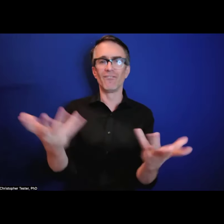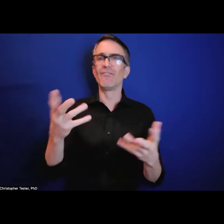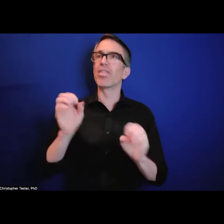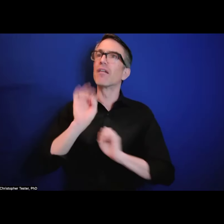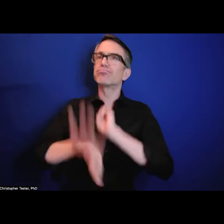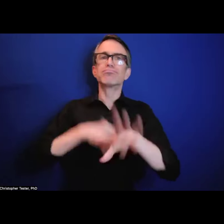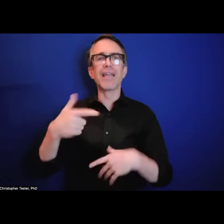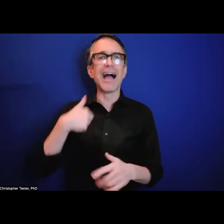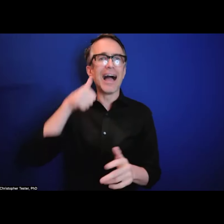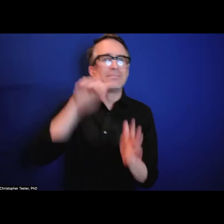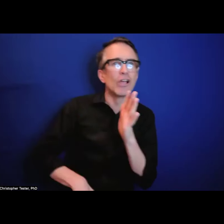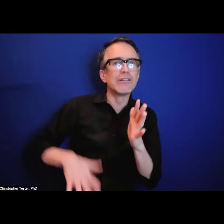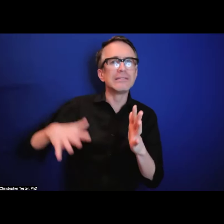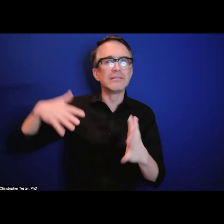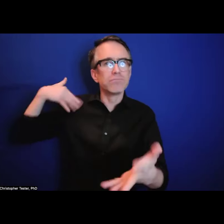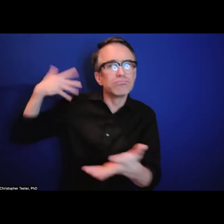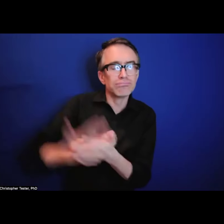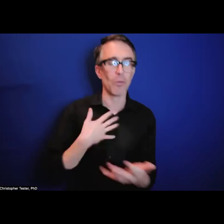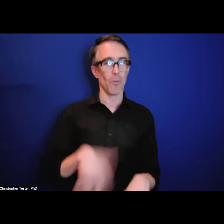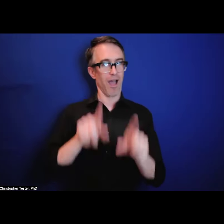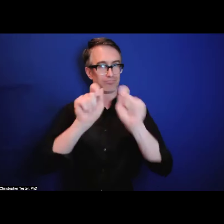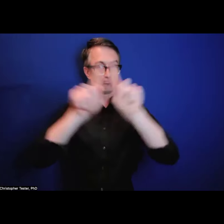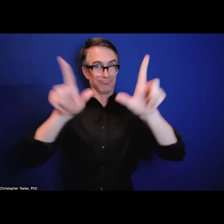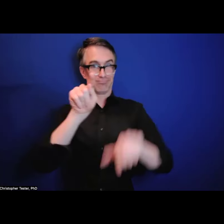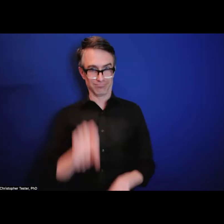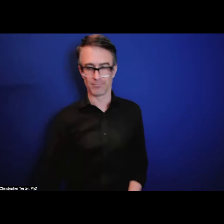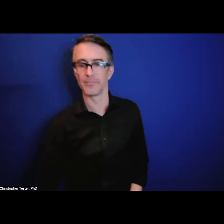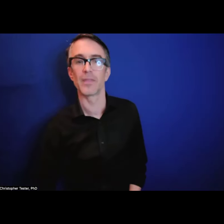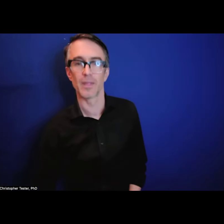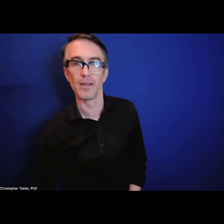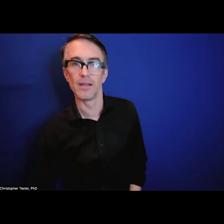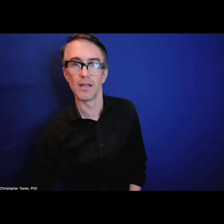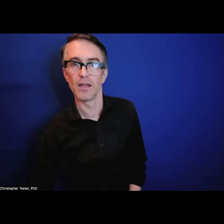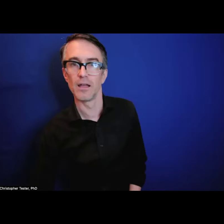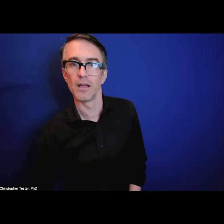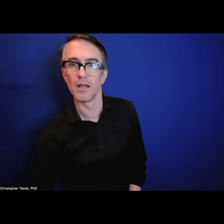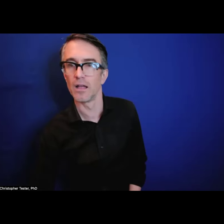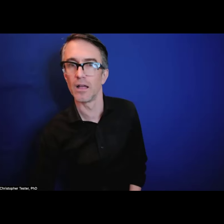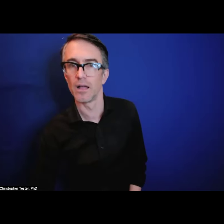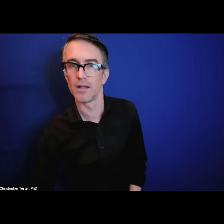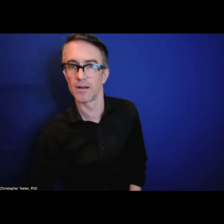launched now. This poll has 3 questions.